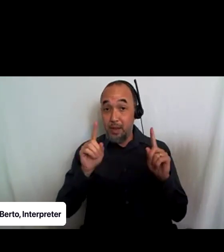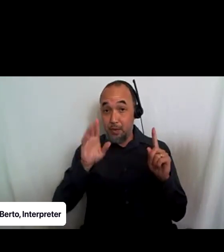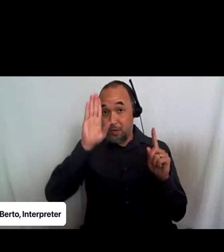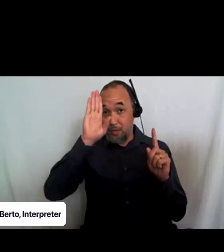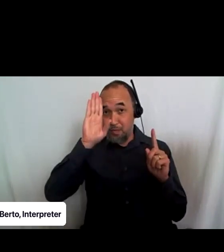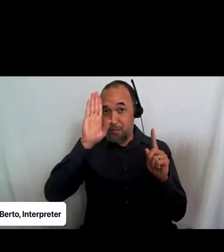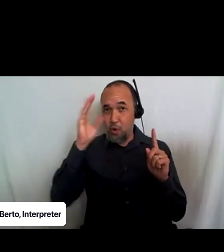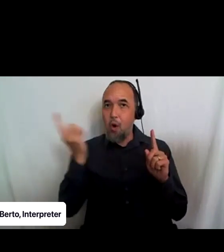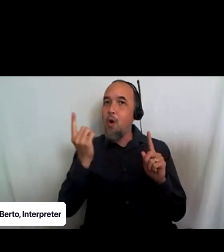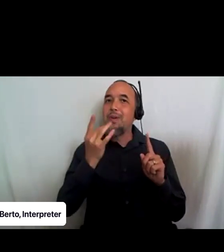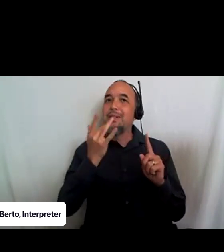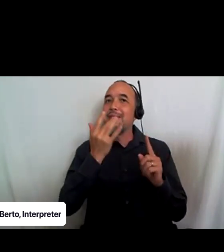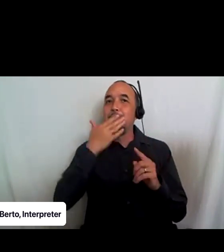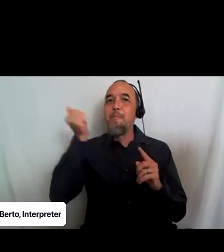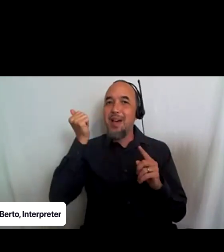next day.